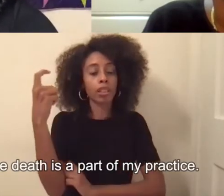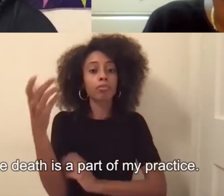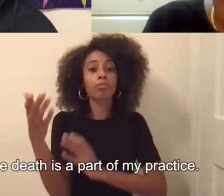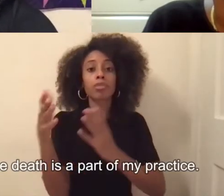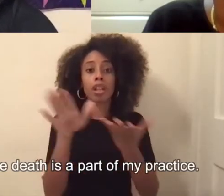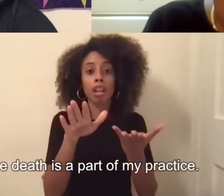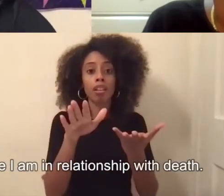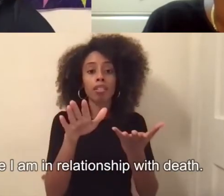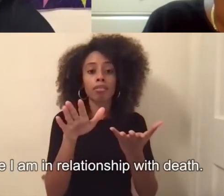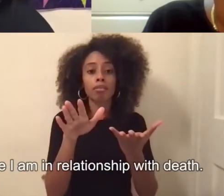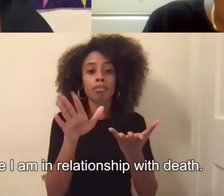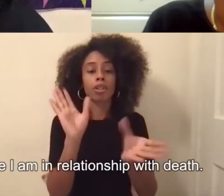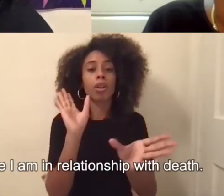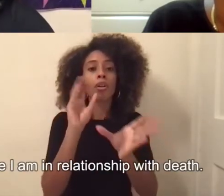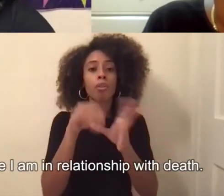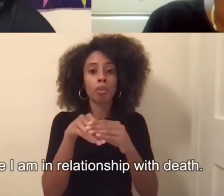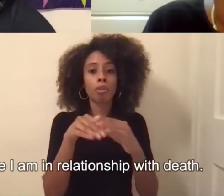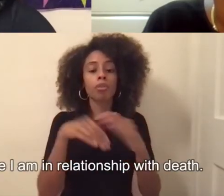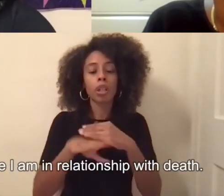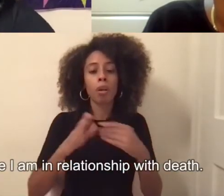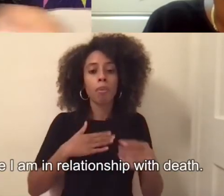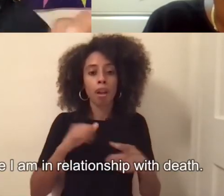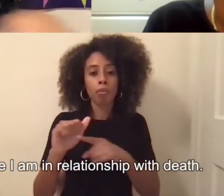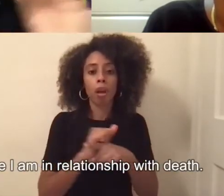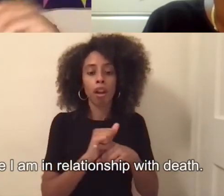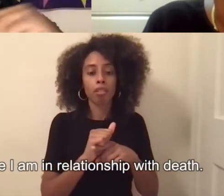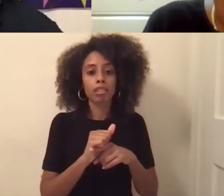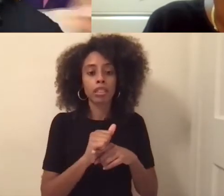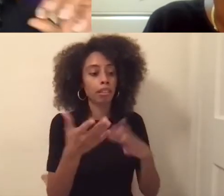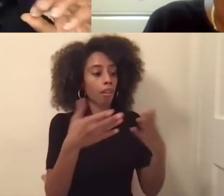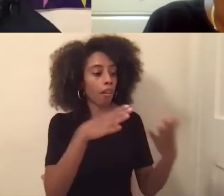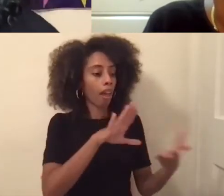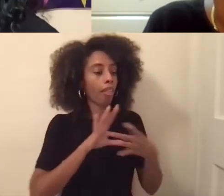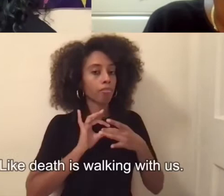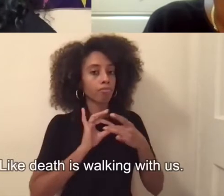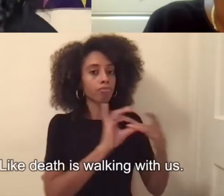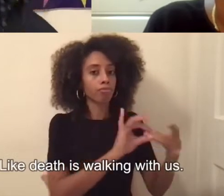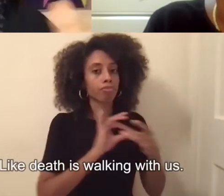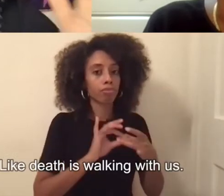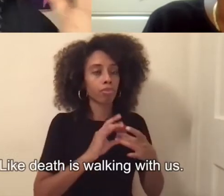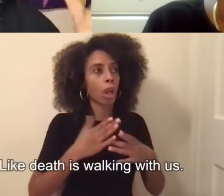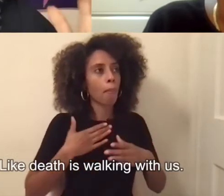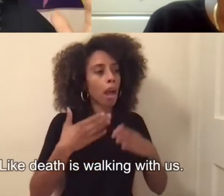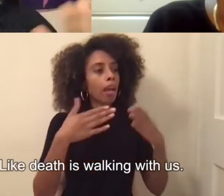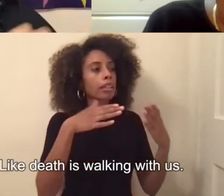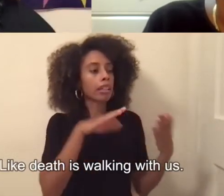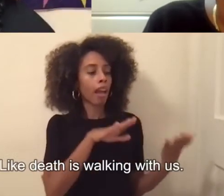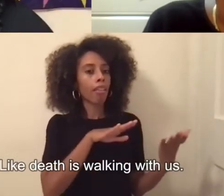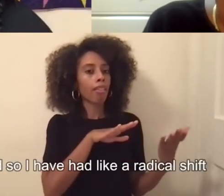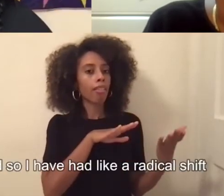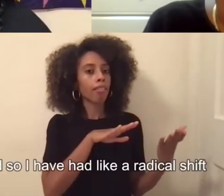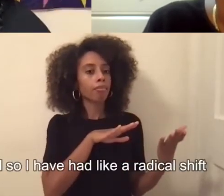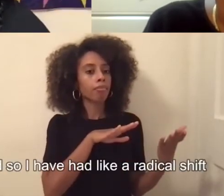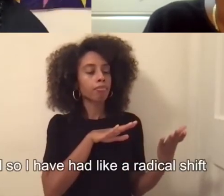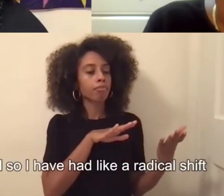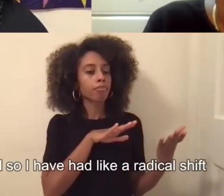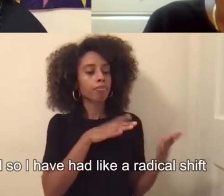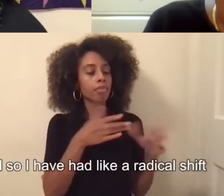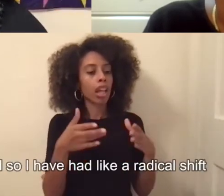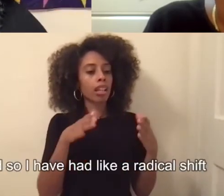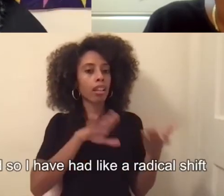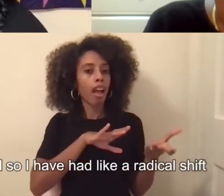practice. I am in relationship with death. My death is always death is walking with us. And